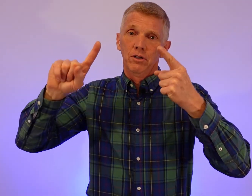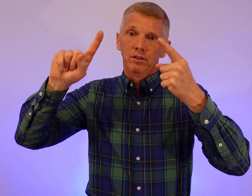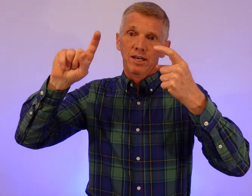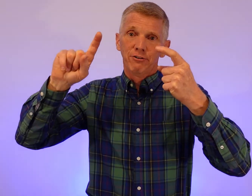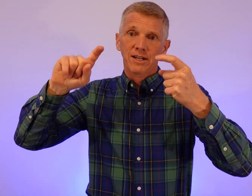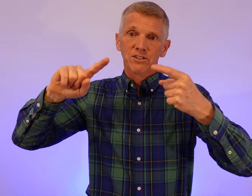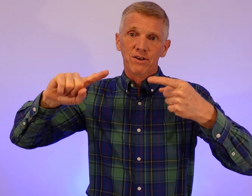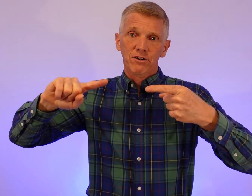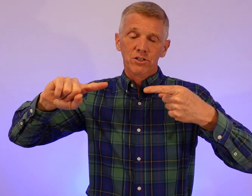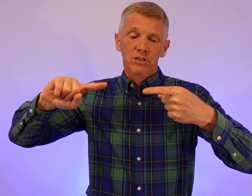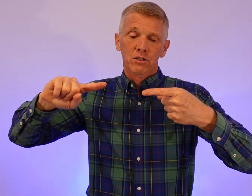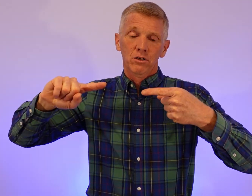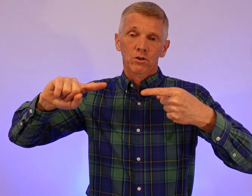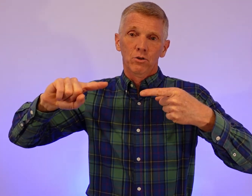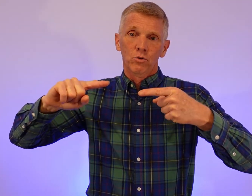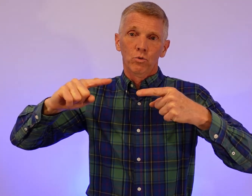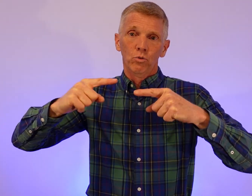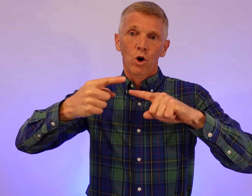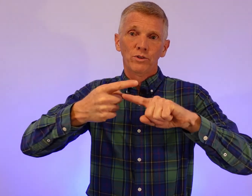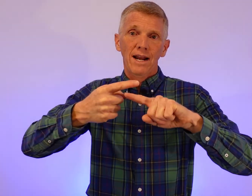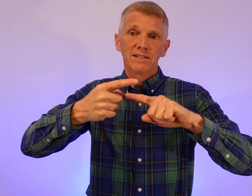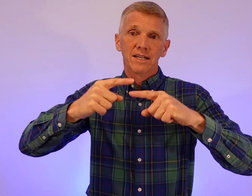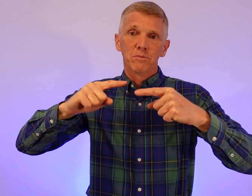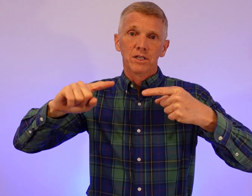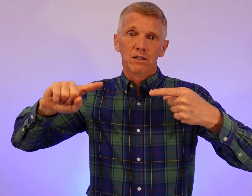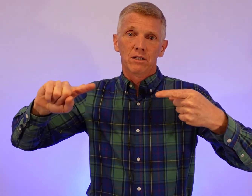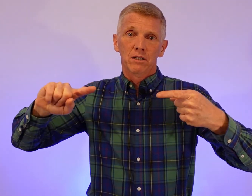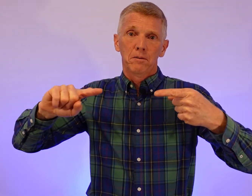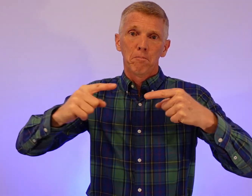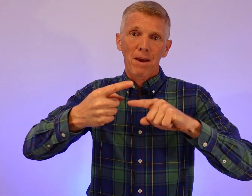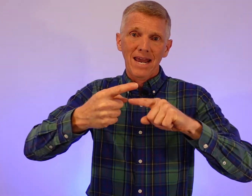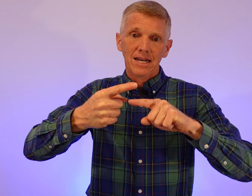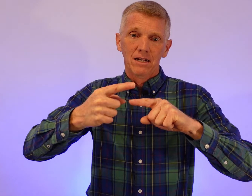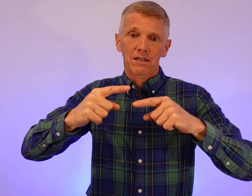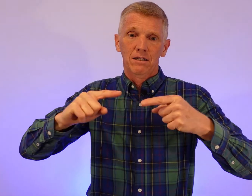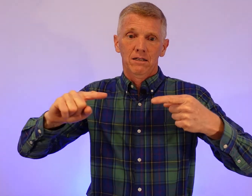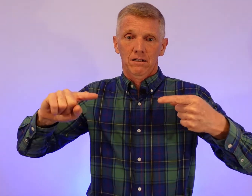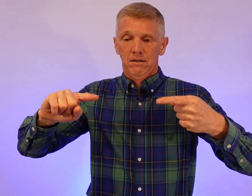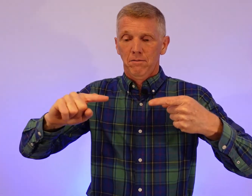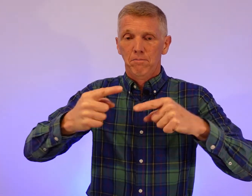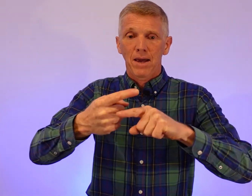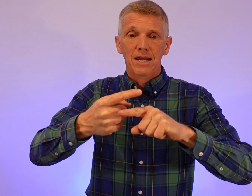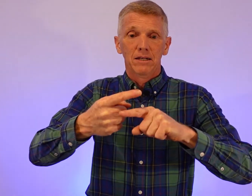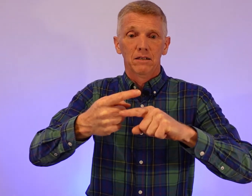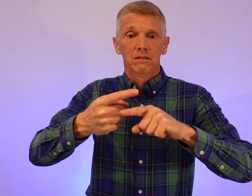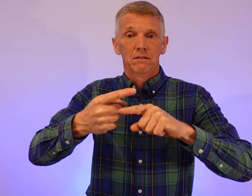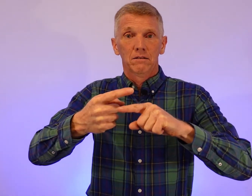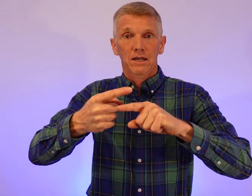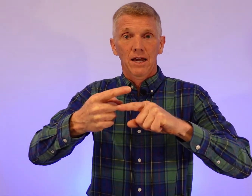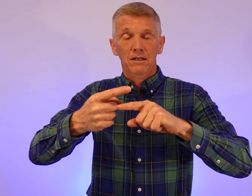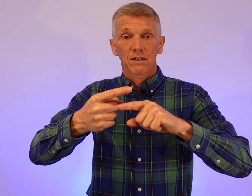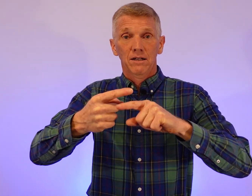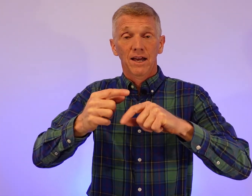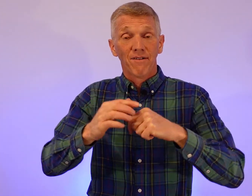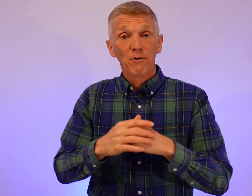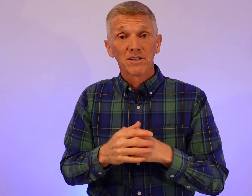Take your index fingers, rotate as it comes in. Pain. Pain. Okay? Now if I were to